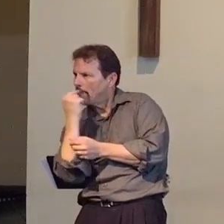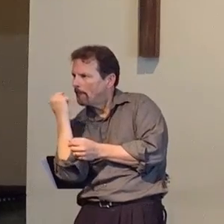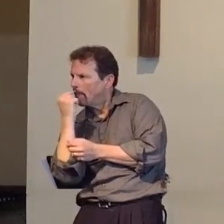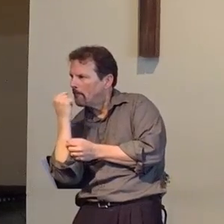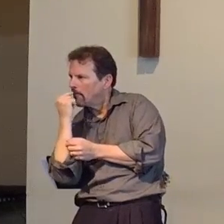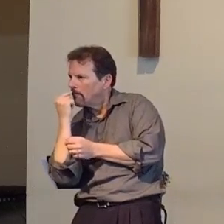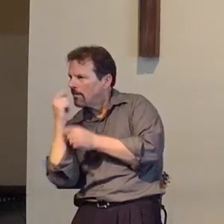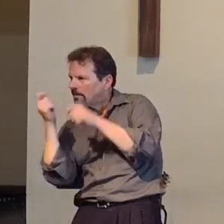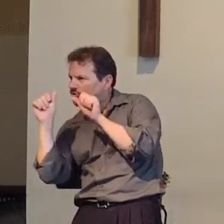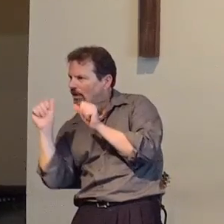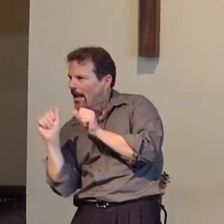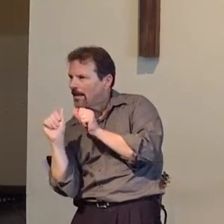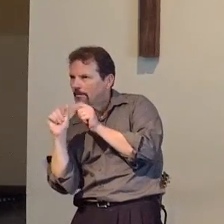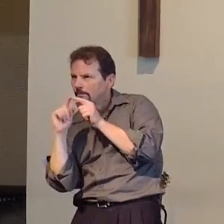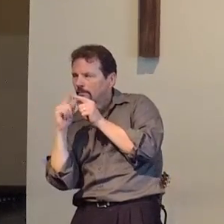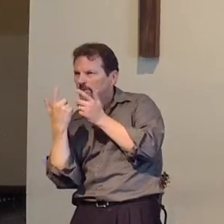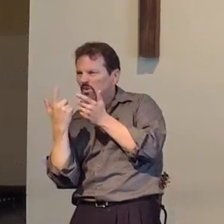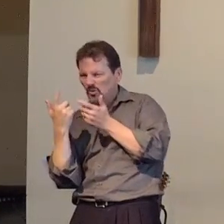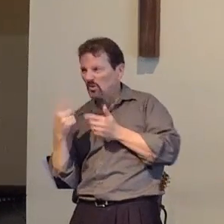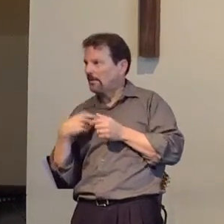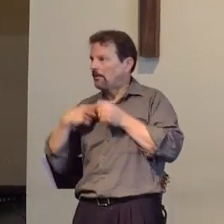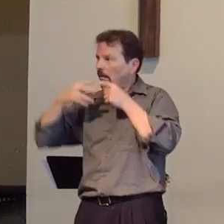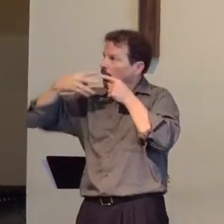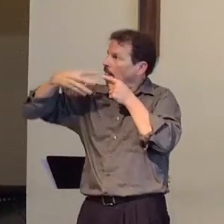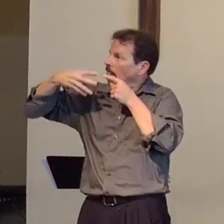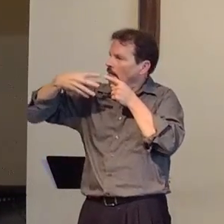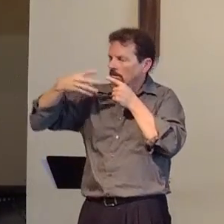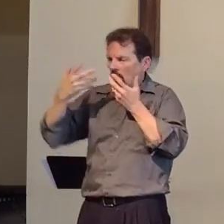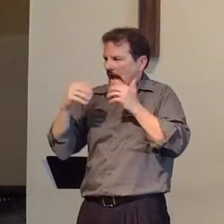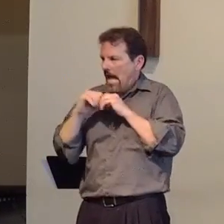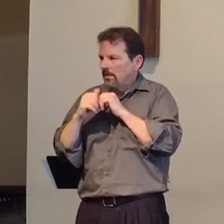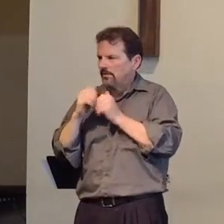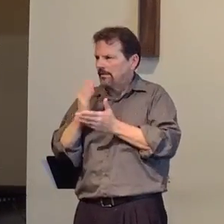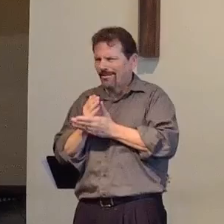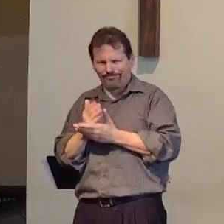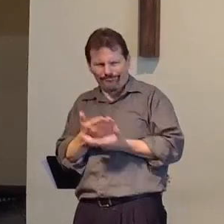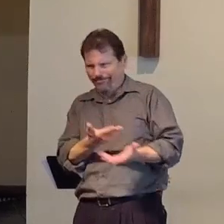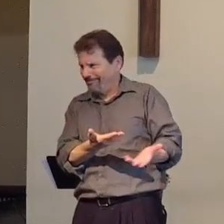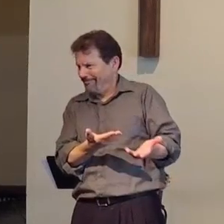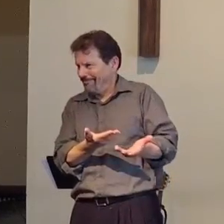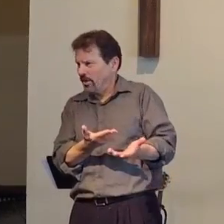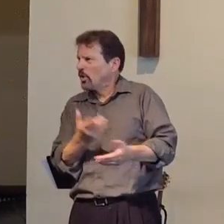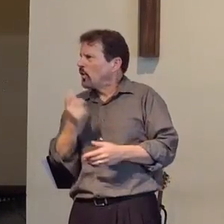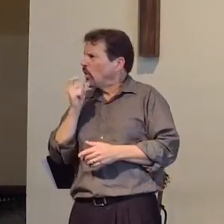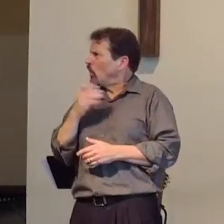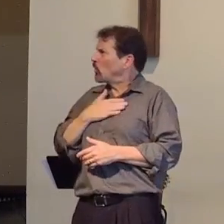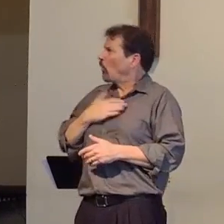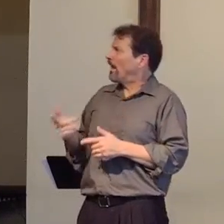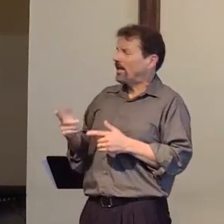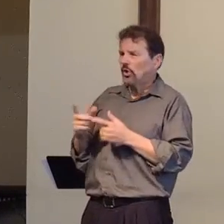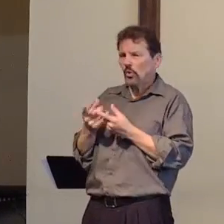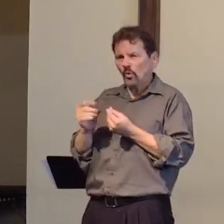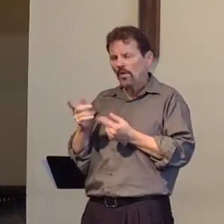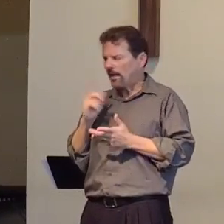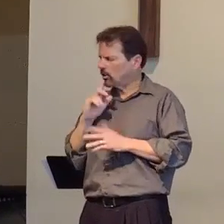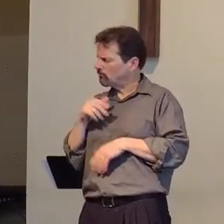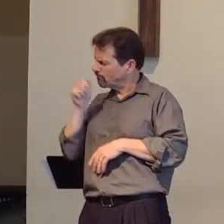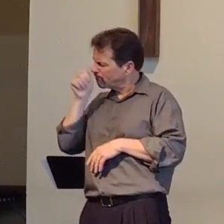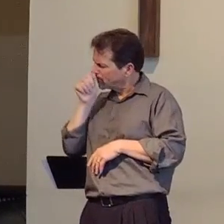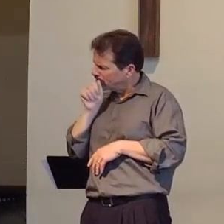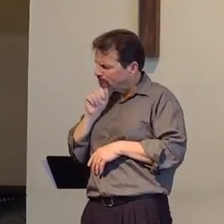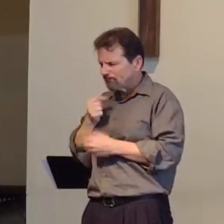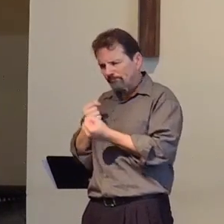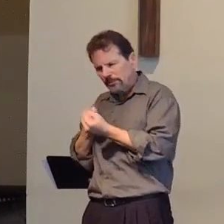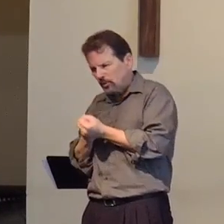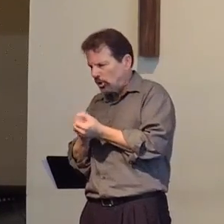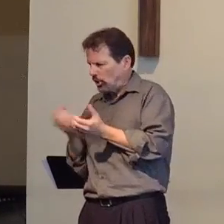to hold off all of this disgustingness that's coming out my face. Who does that? I mean, just never, never, never giving up. And not